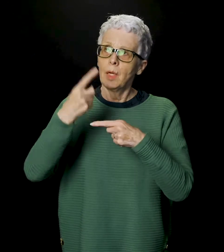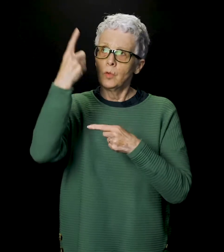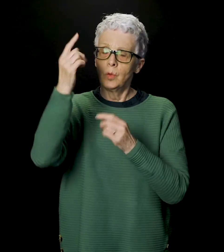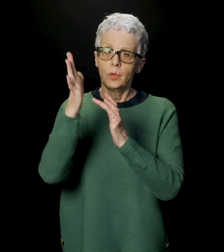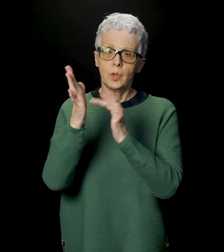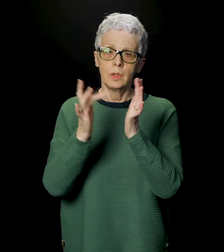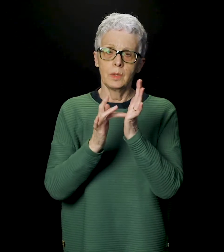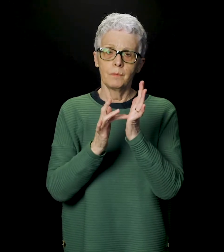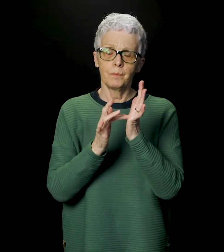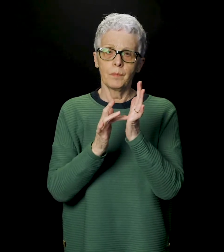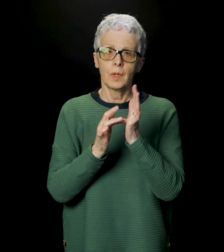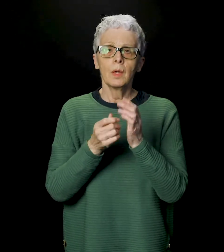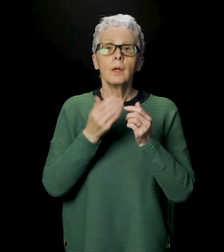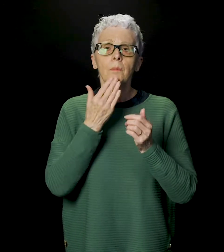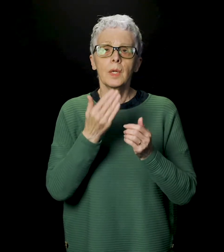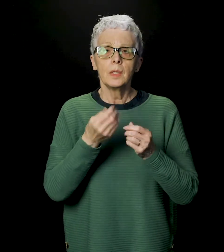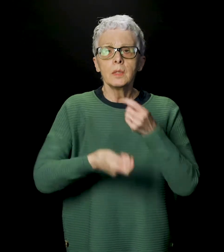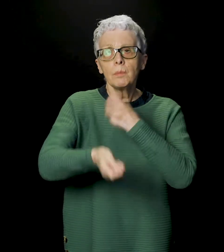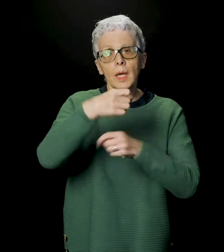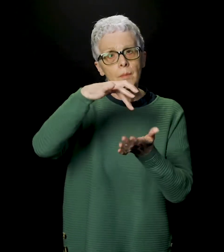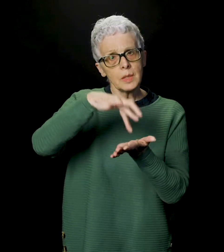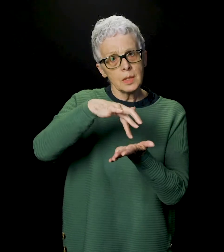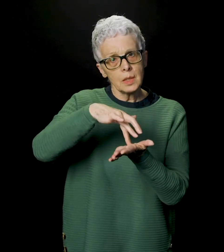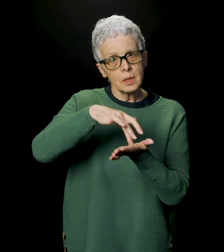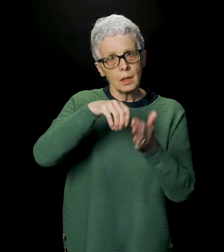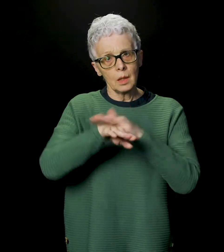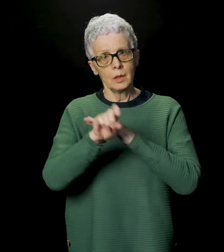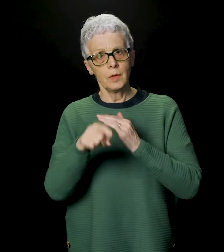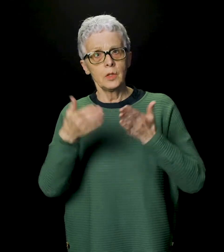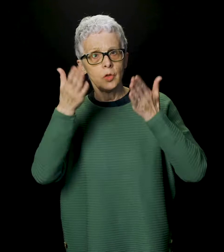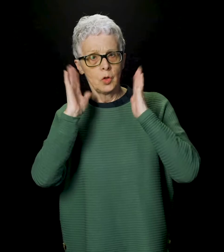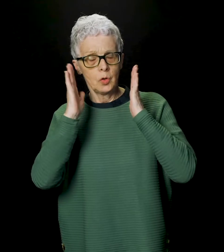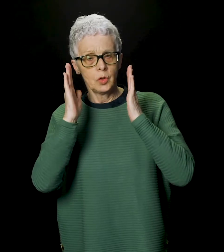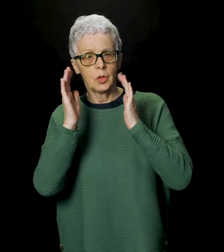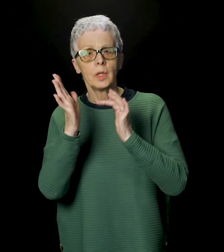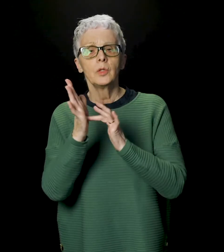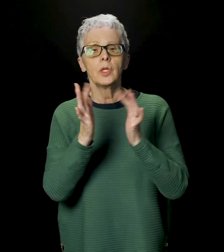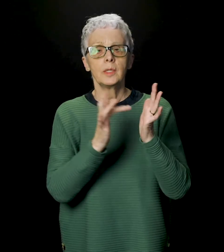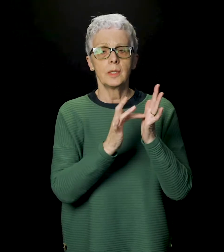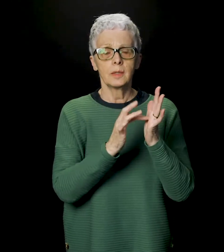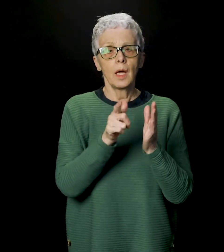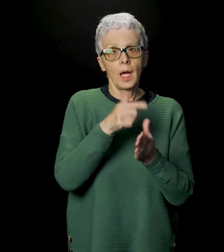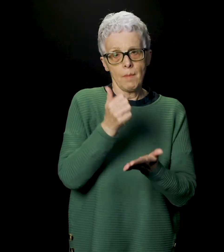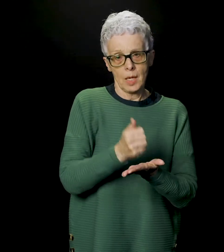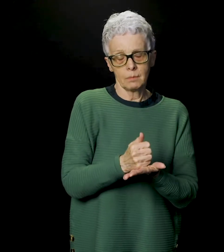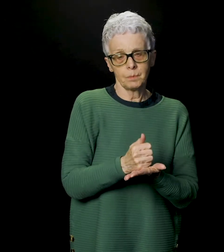Jesus. Would you be the center of this church, Jesus?